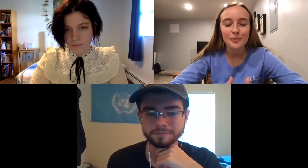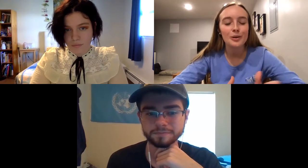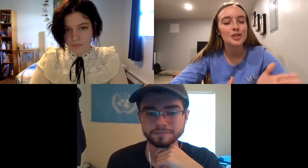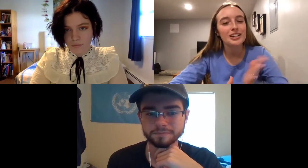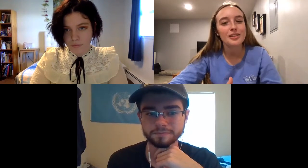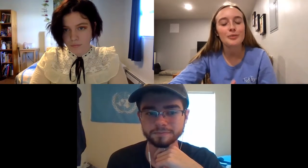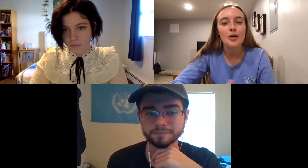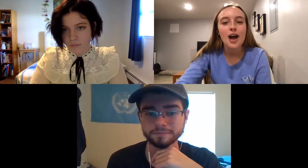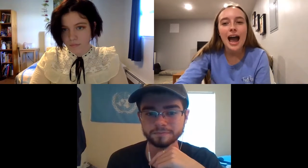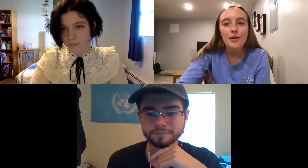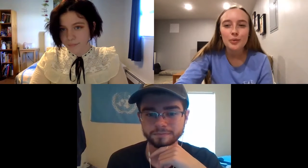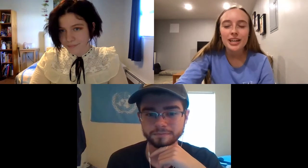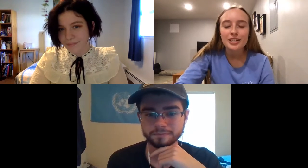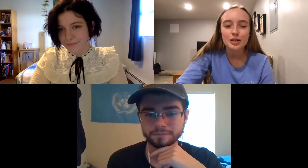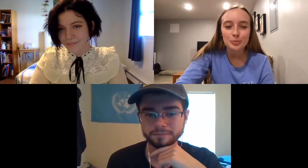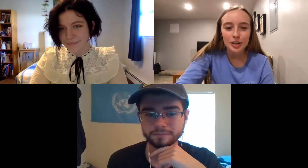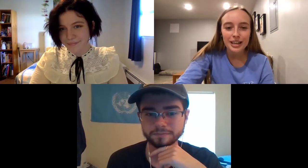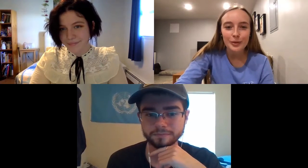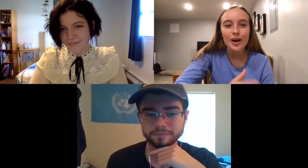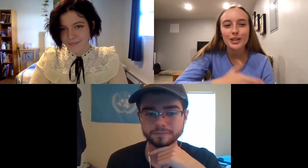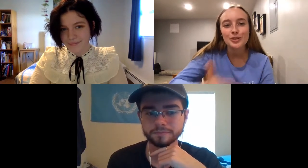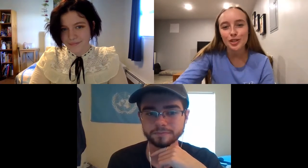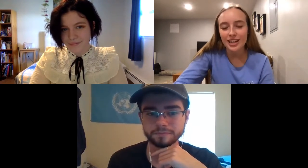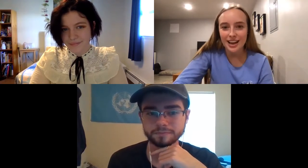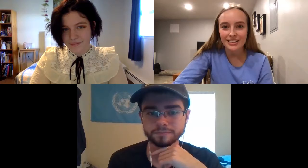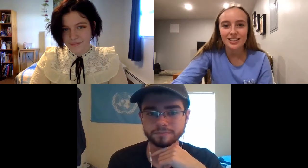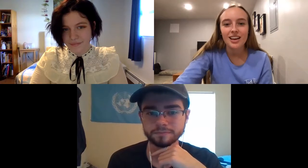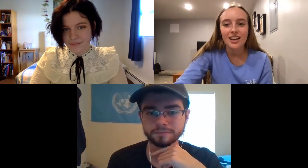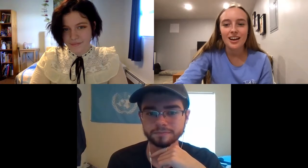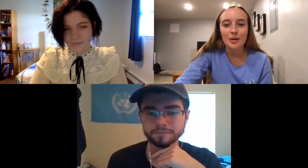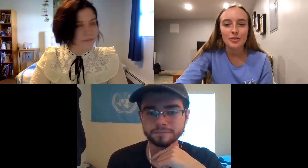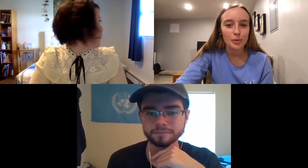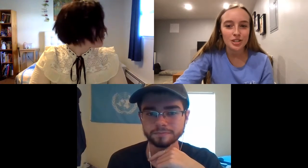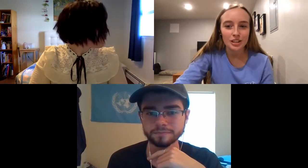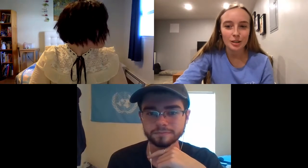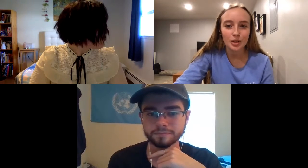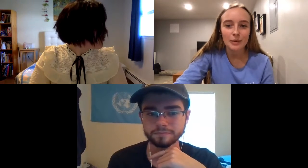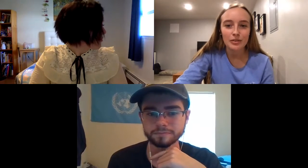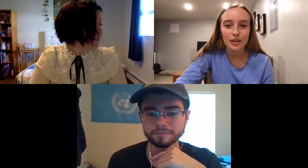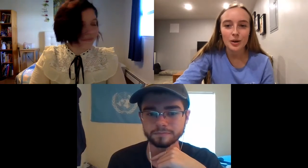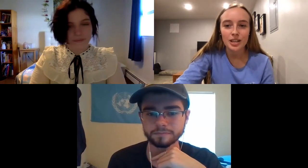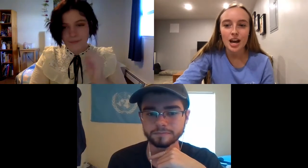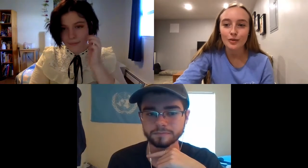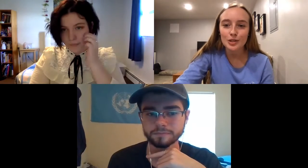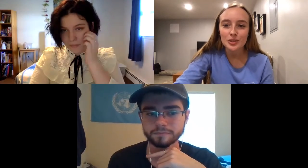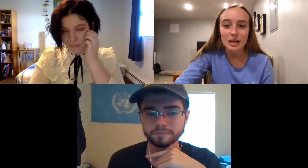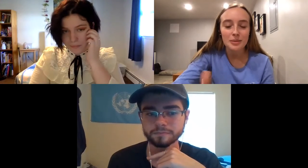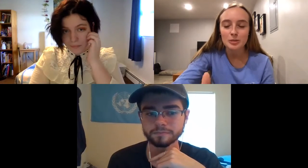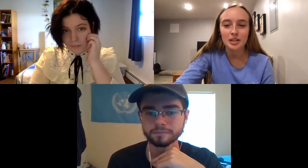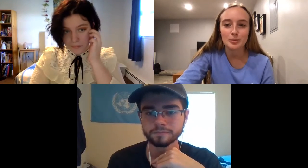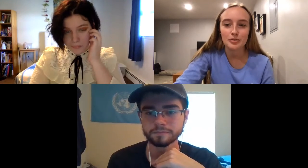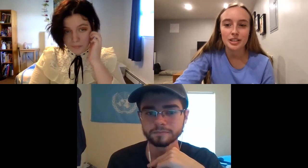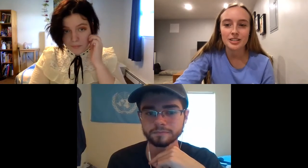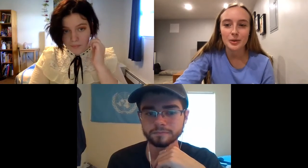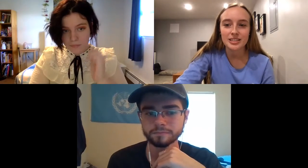Yeah, we were trying to think about how can we display why you shouldn't ask if a person can liberate and we found a resource that